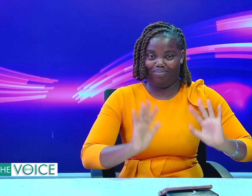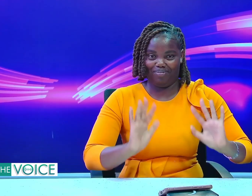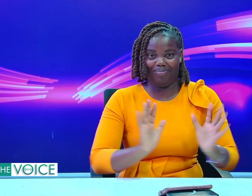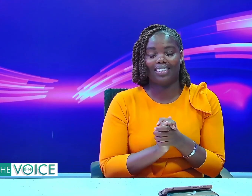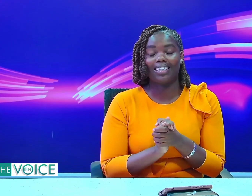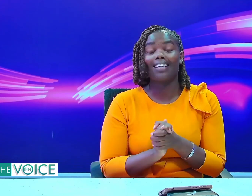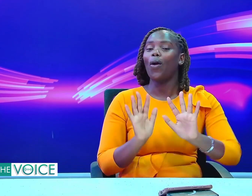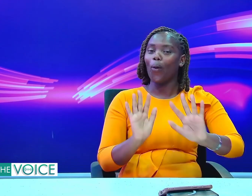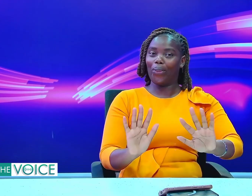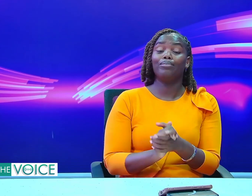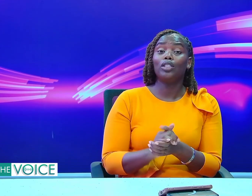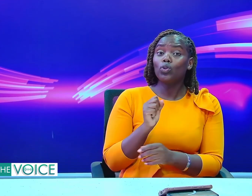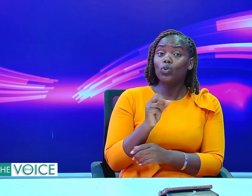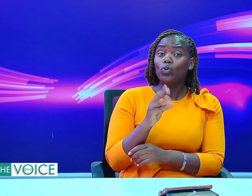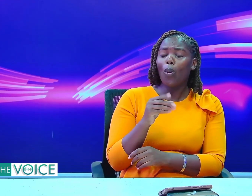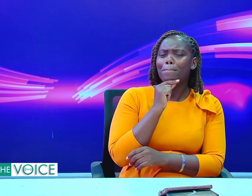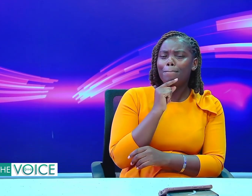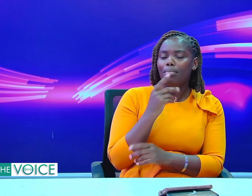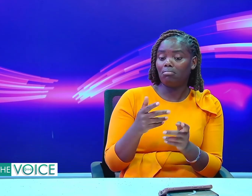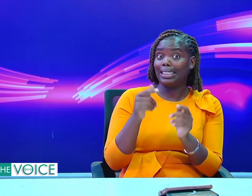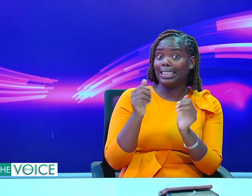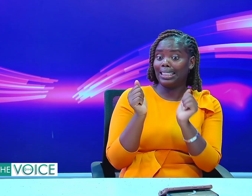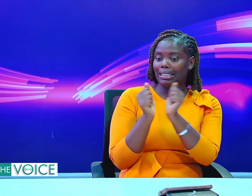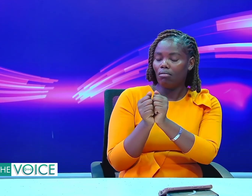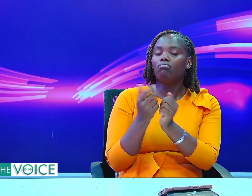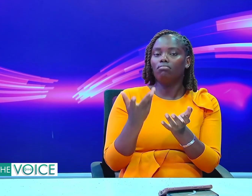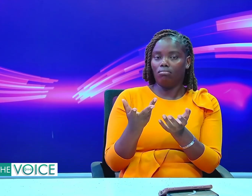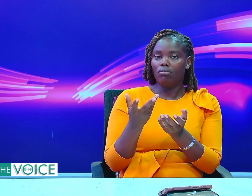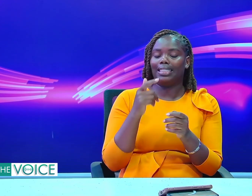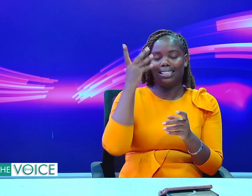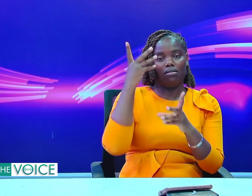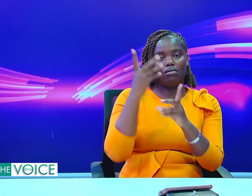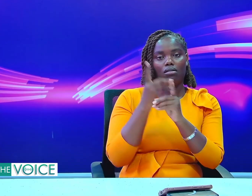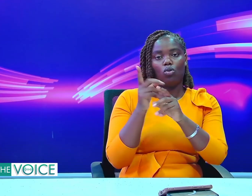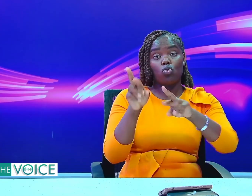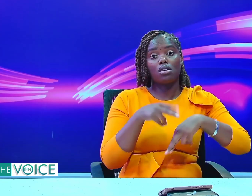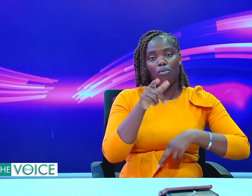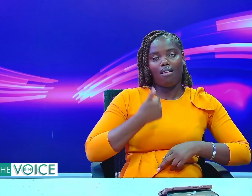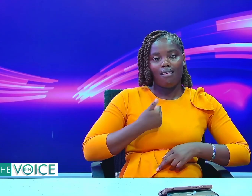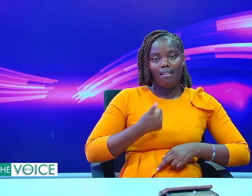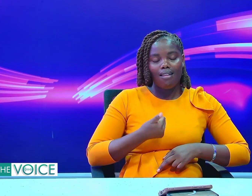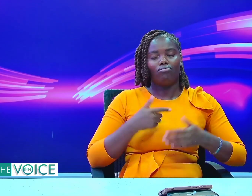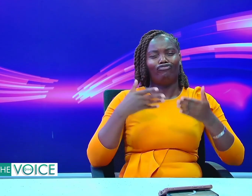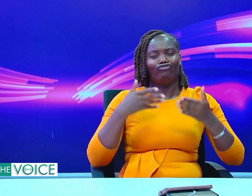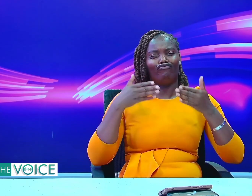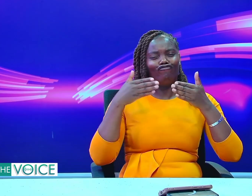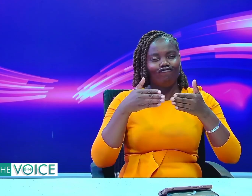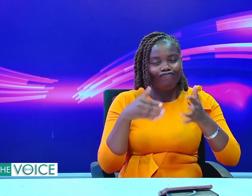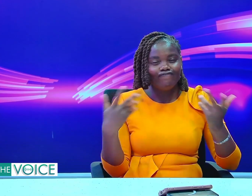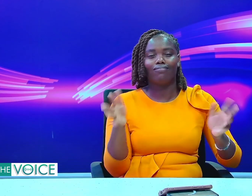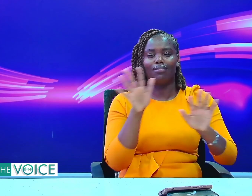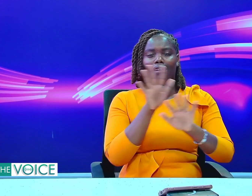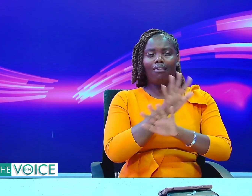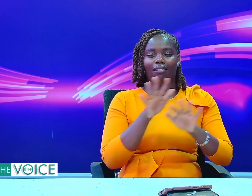I have to control myself with this story because it gets me really emotional and upset. So this gang of boys